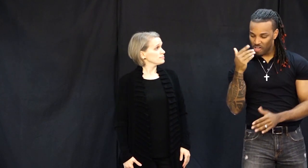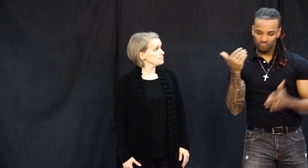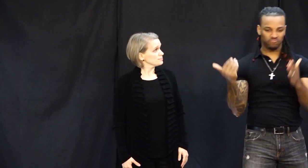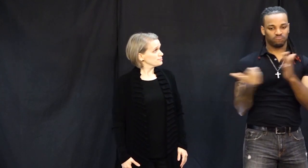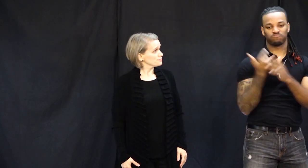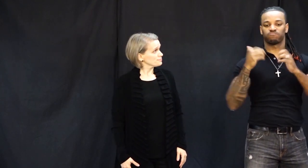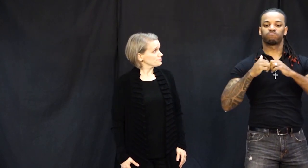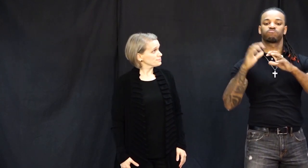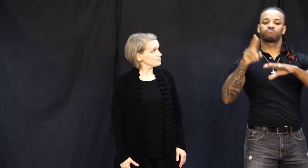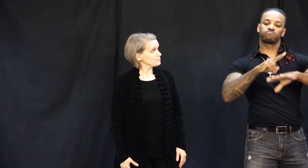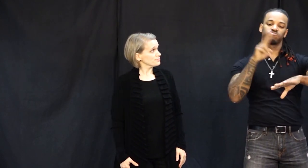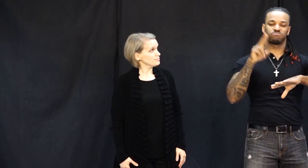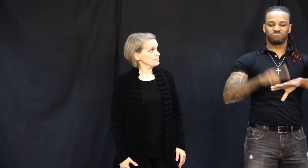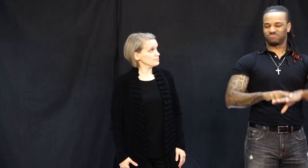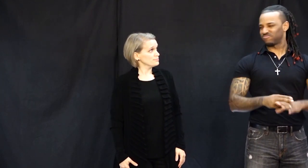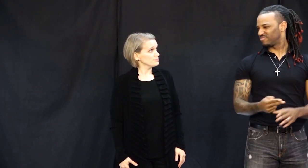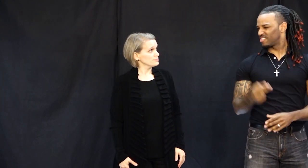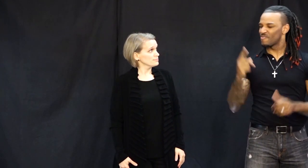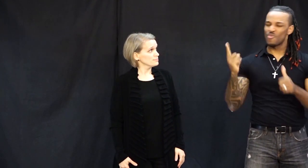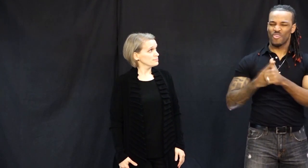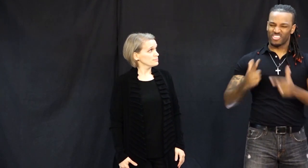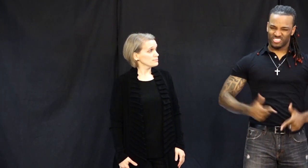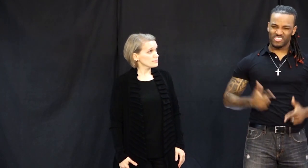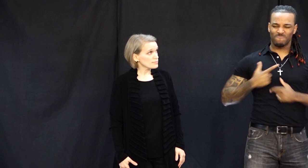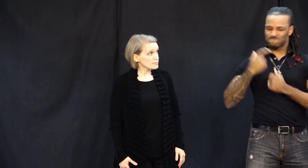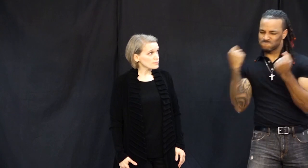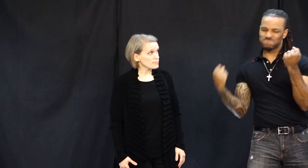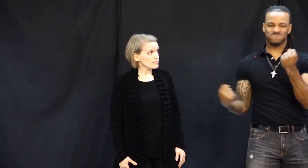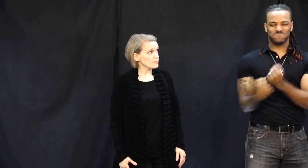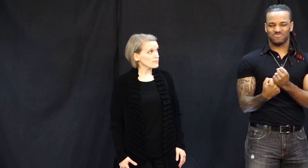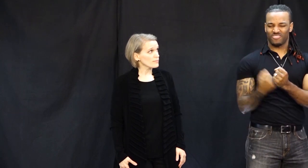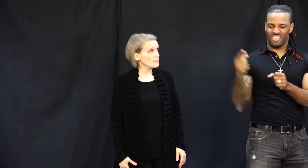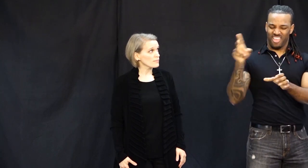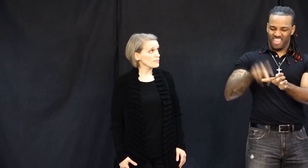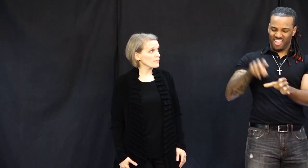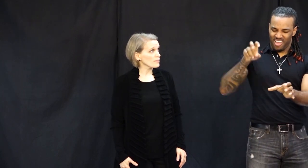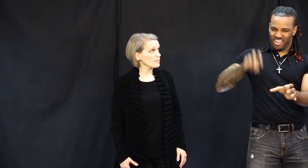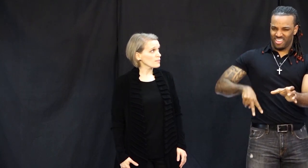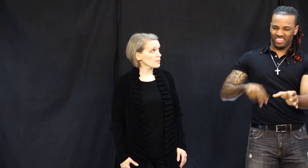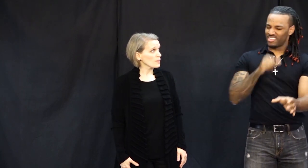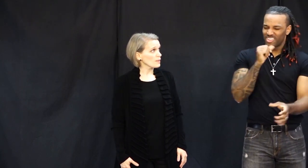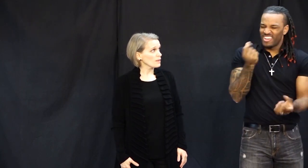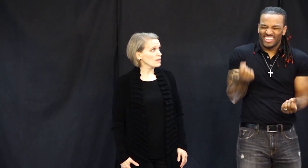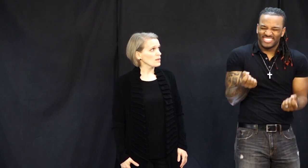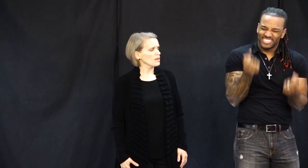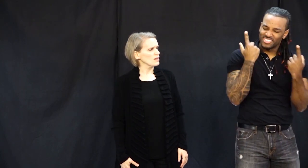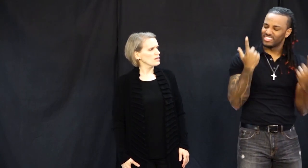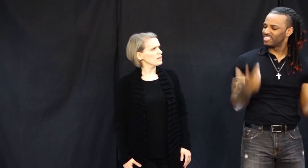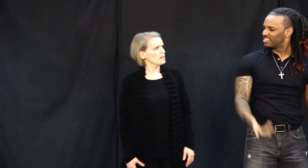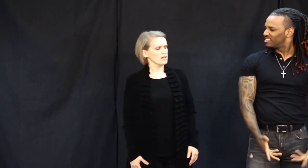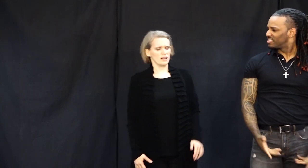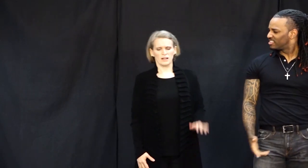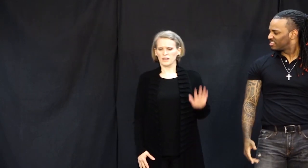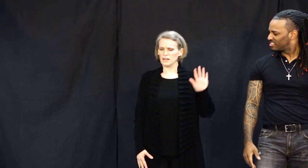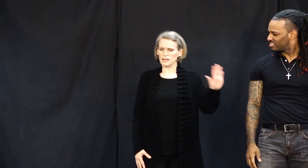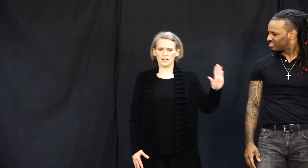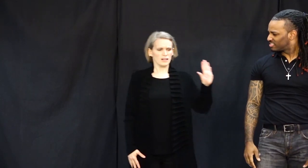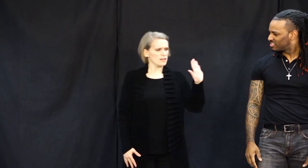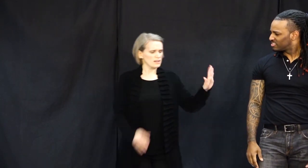we now get to build. For once in your life, take a stand with pride. I don't understand how you stand to the side. I'll keep all